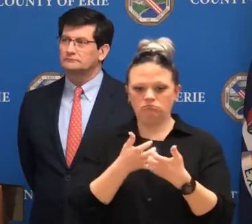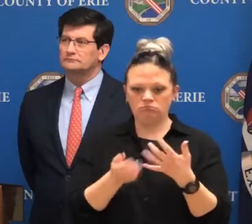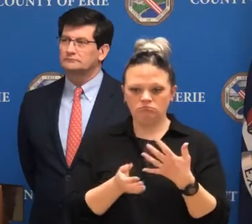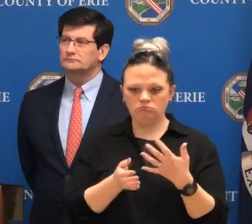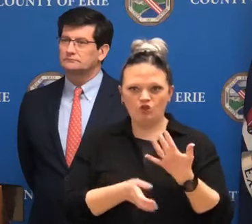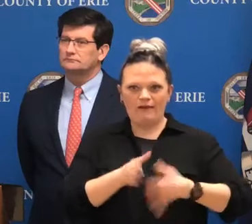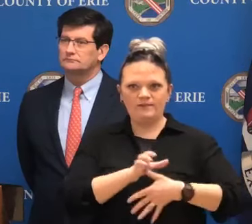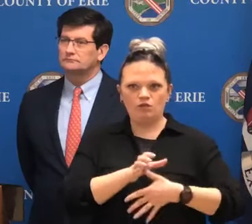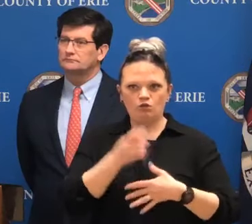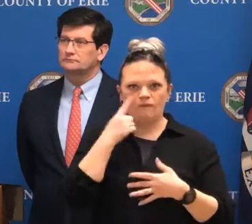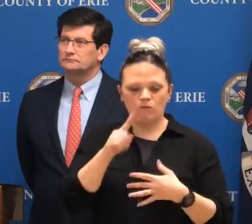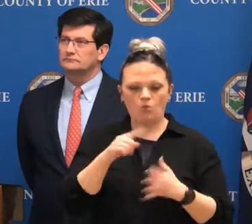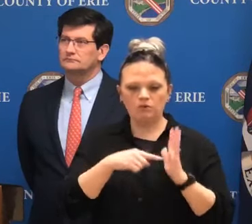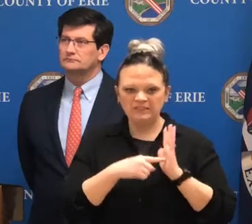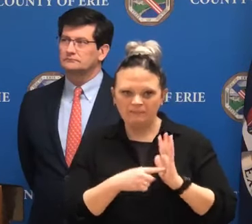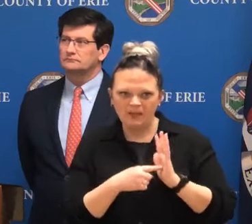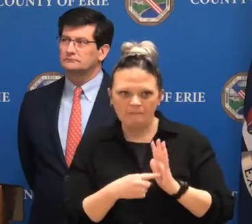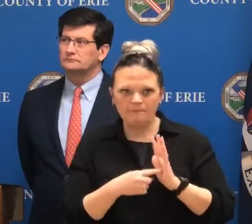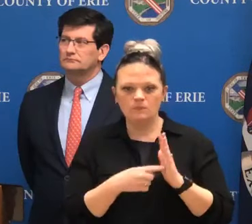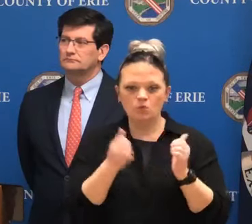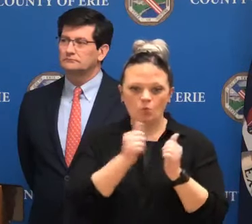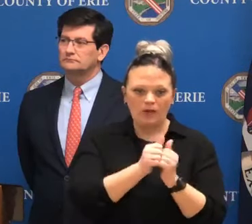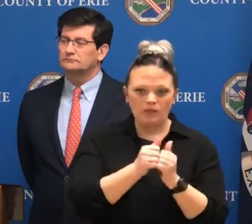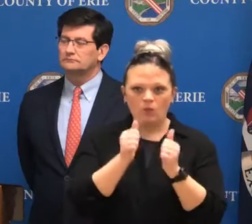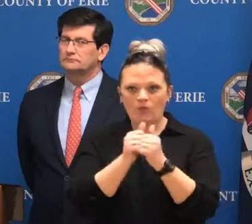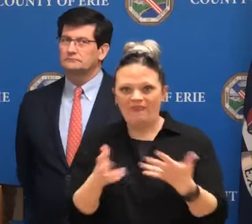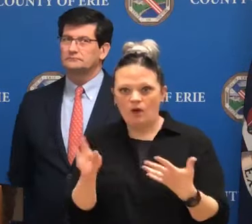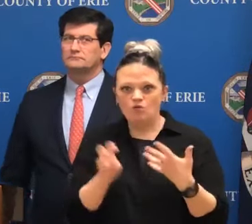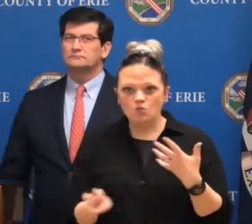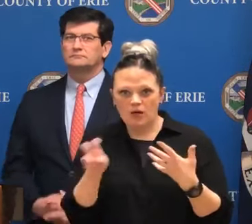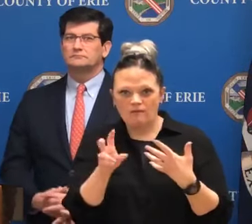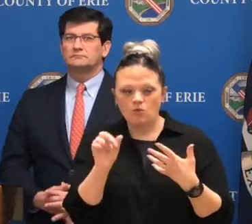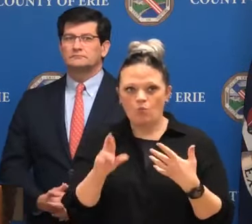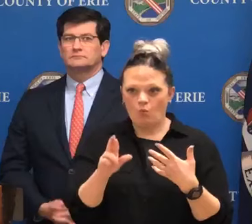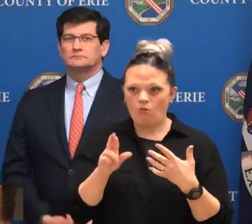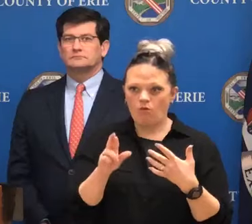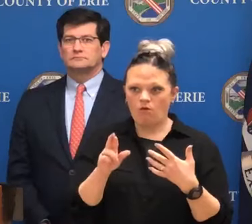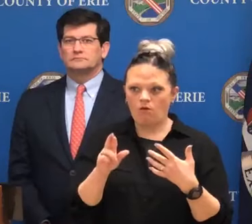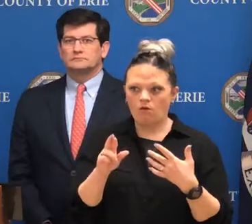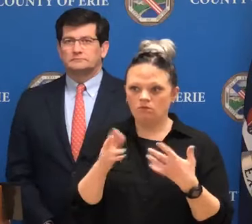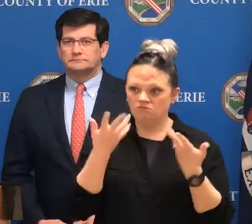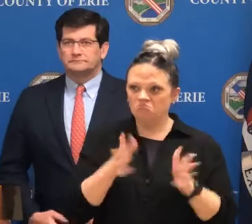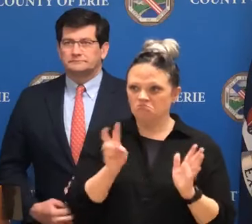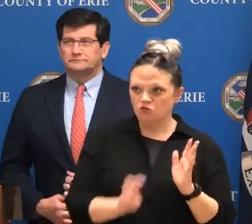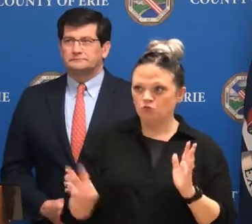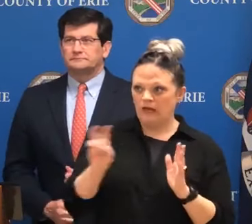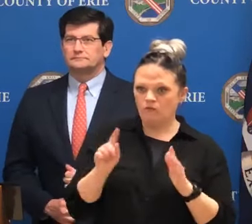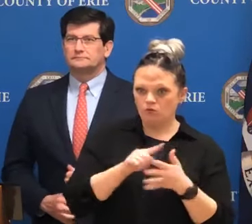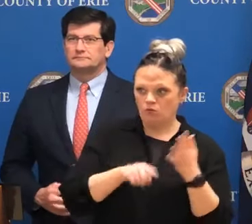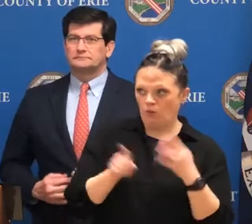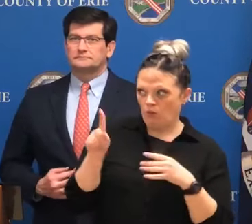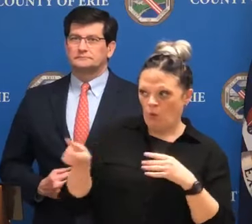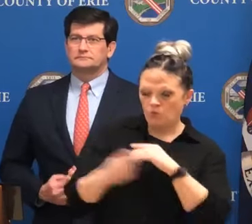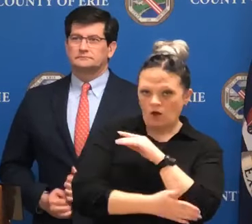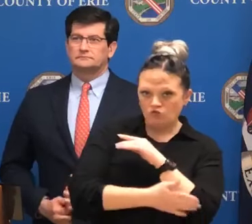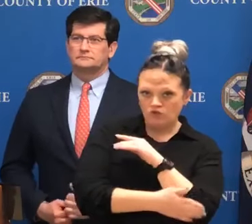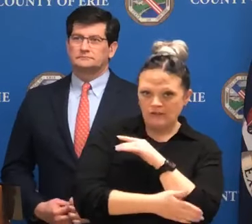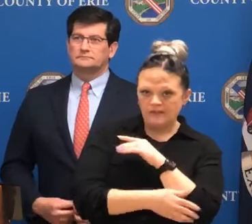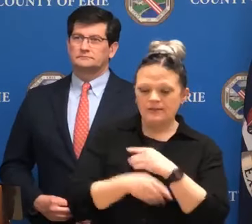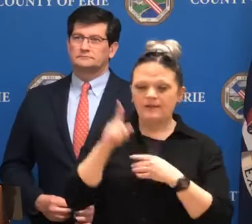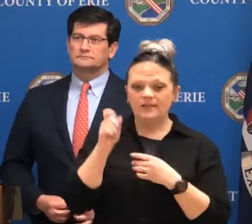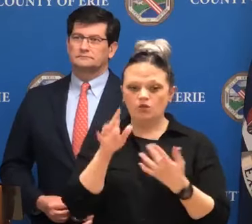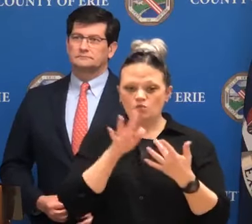for symptoms with or without travel, or they've had travel in those identified countries, they should either